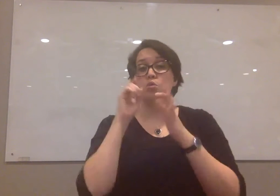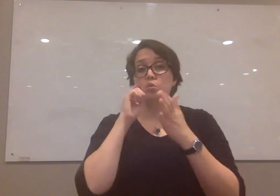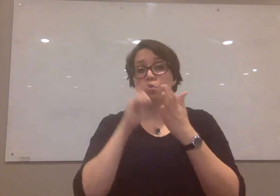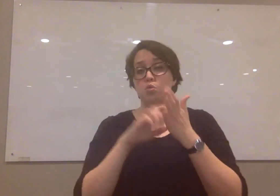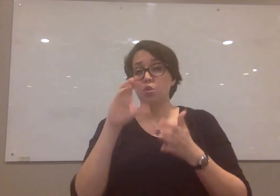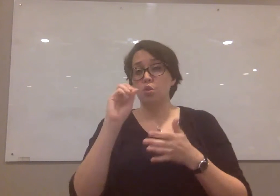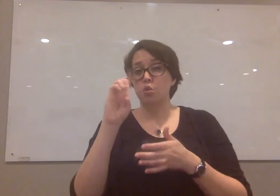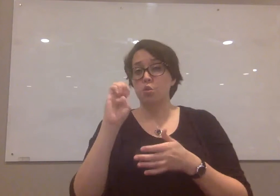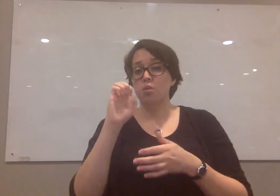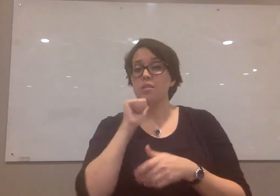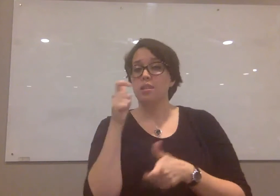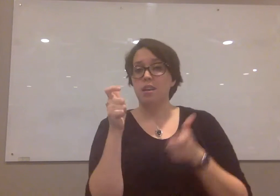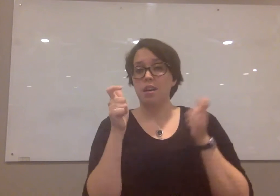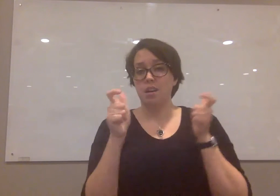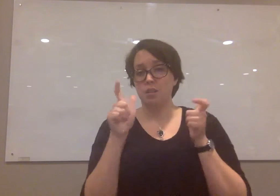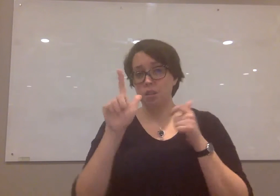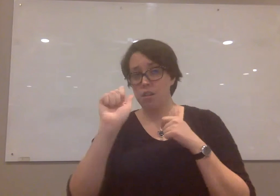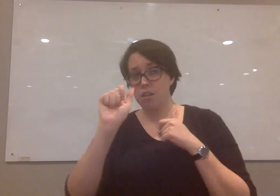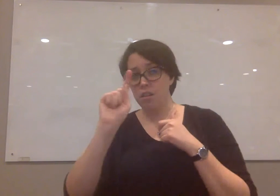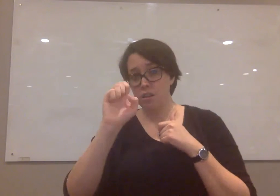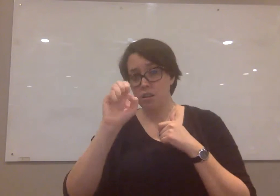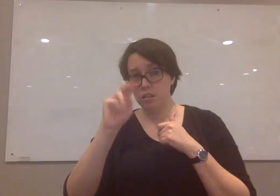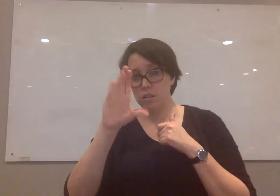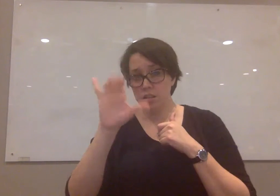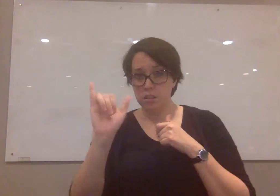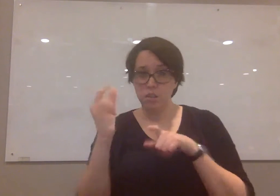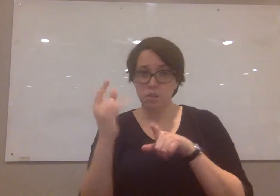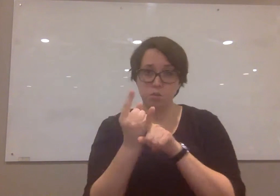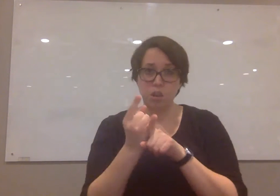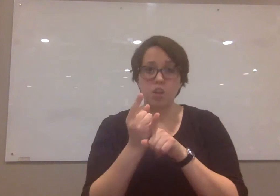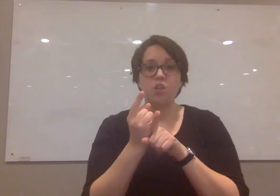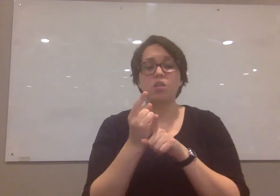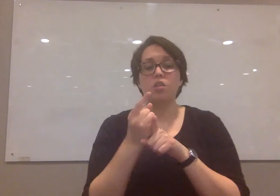correctly, which really would point out that there was a design flaw in the original code. We just weren't exposing it.